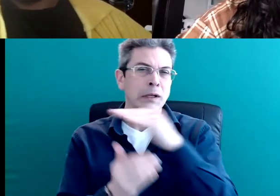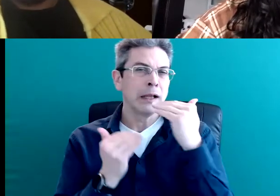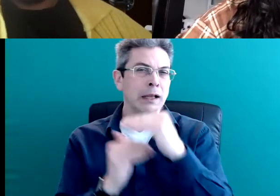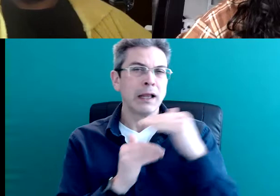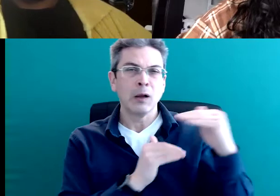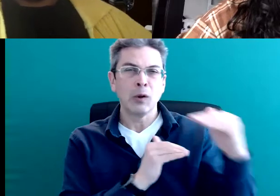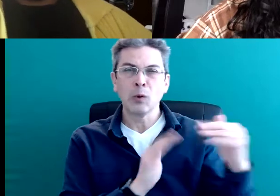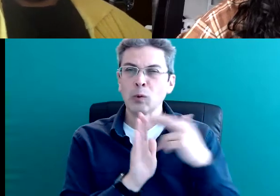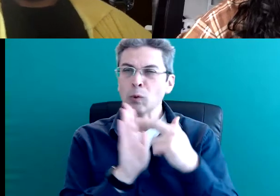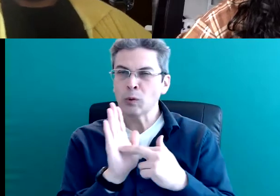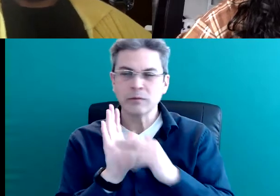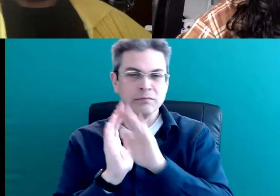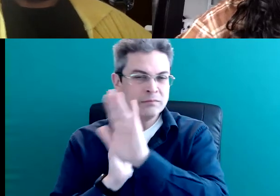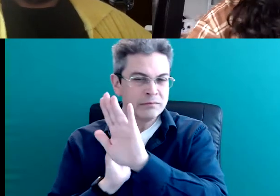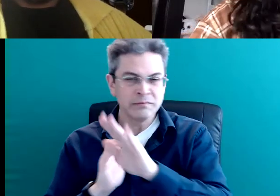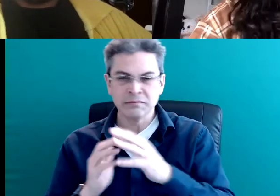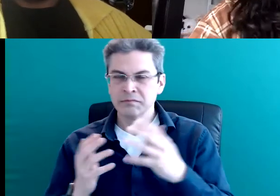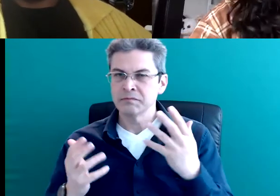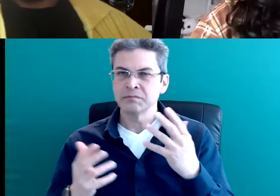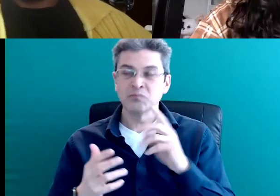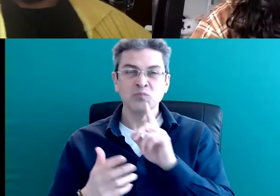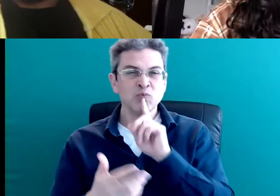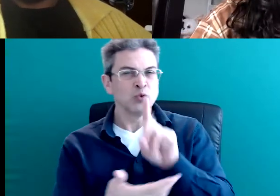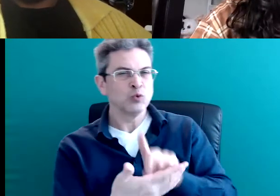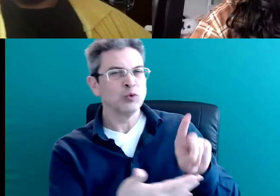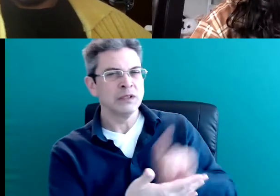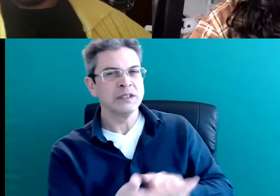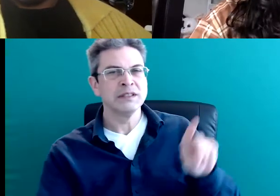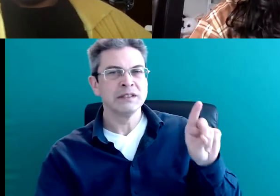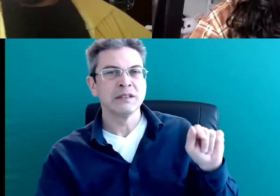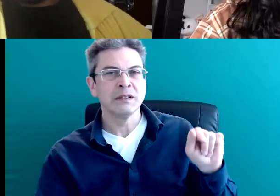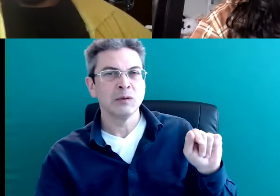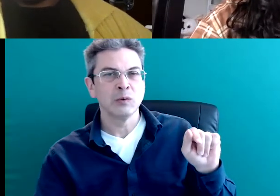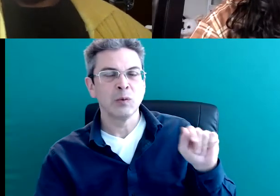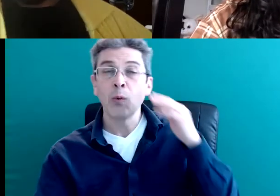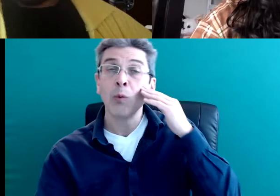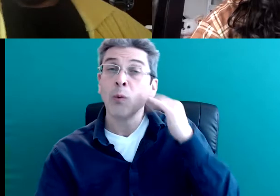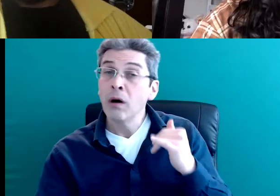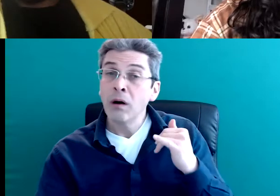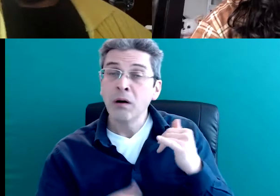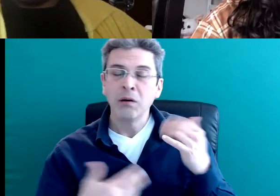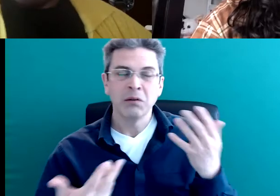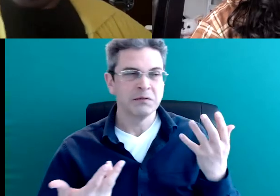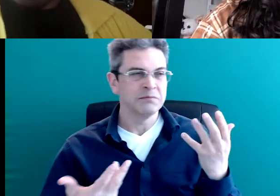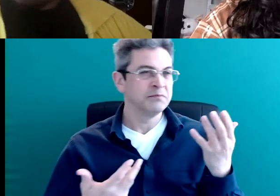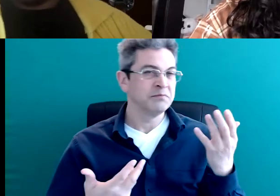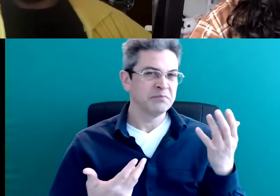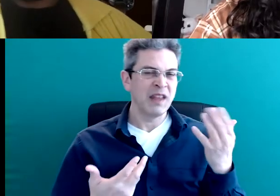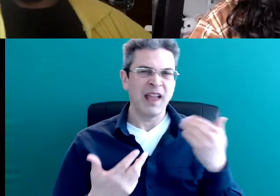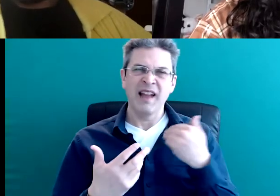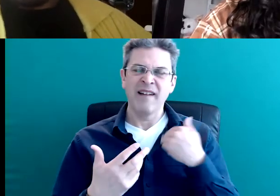medical rationing guidelines basically discriminate against disabled people on the basis of, you know, stereotypes